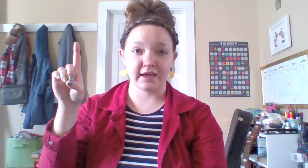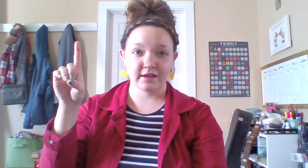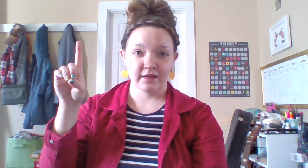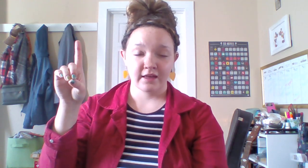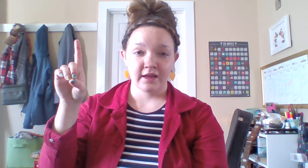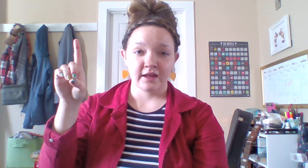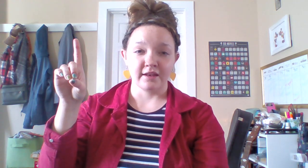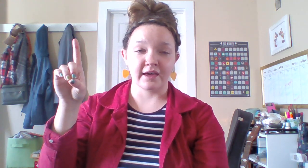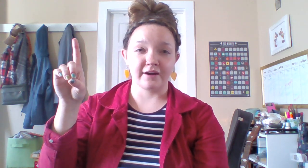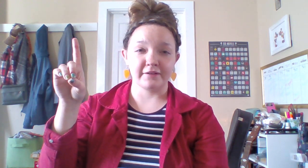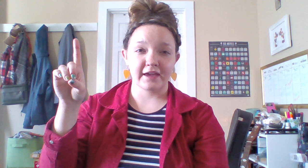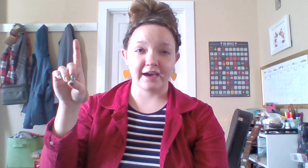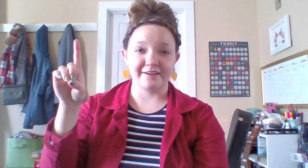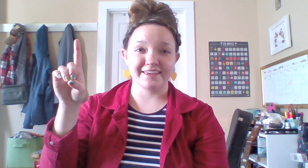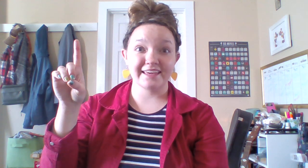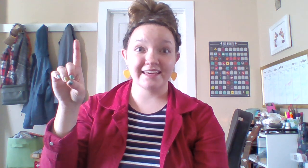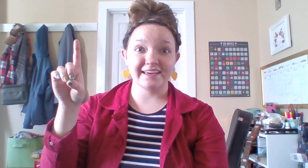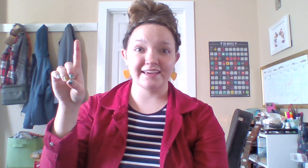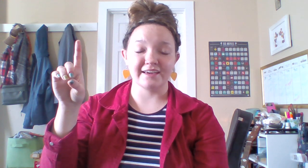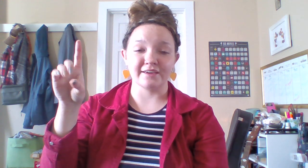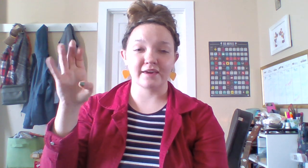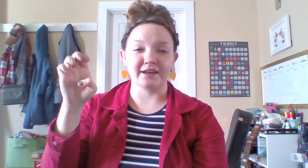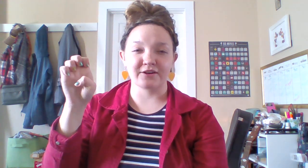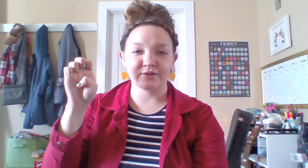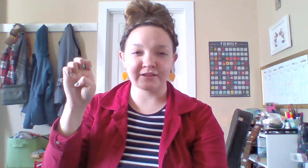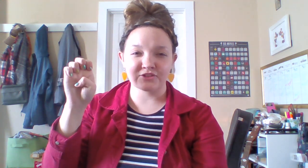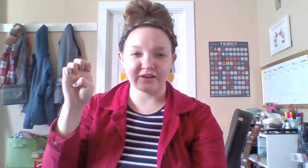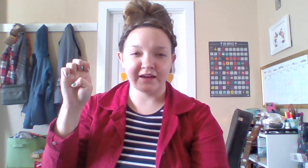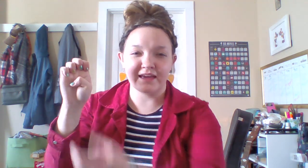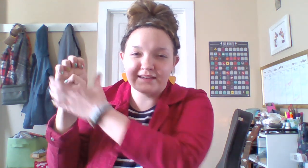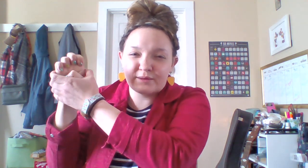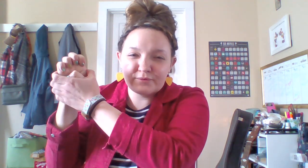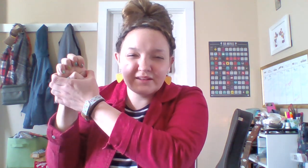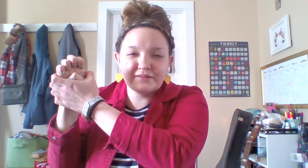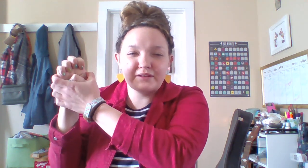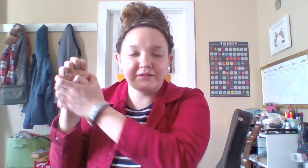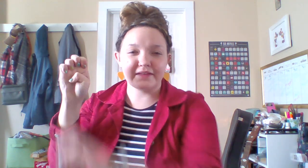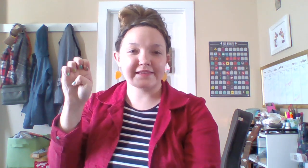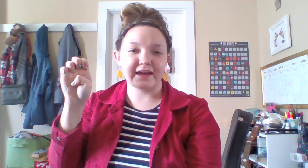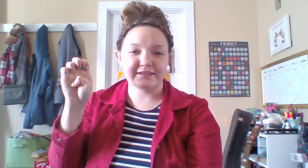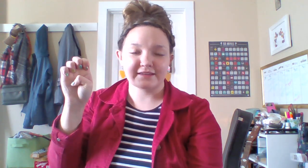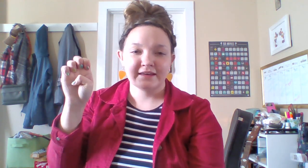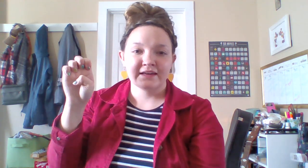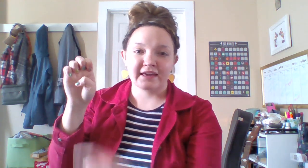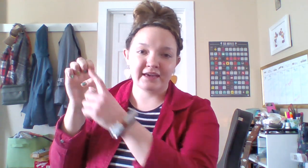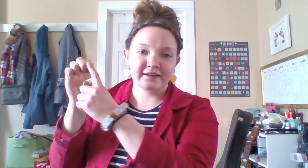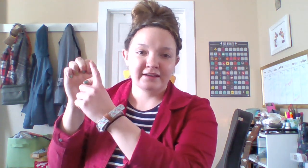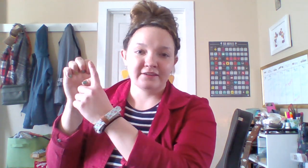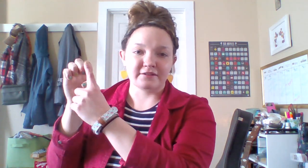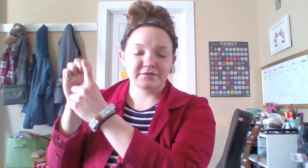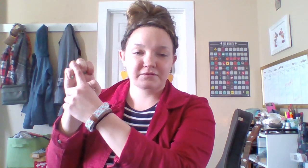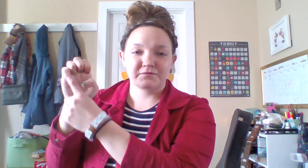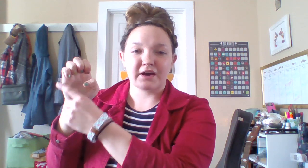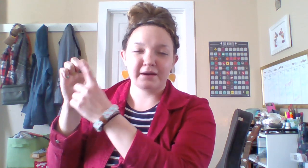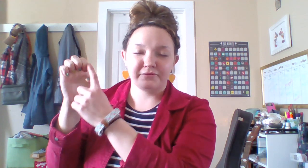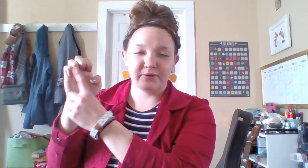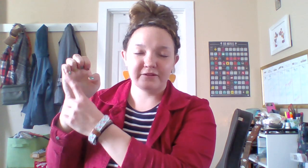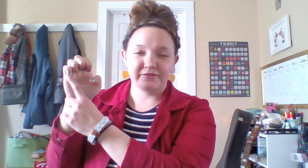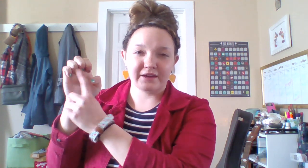okay? Now we have E. You kind of crunch your hand up really, really, really tight, okay? Your top 4 fingers